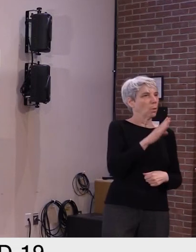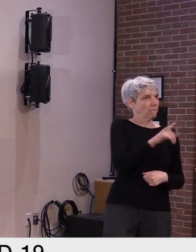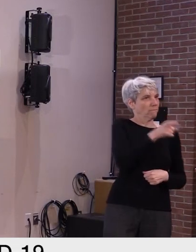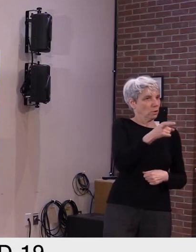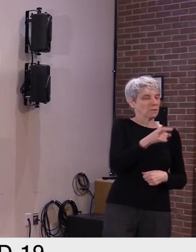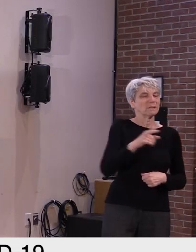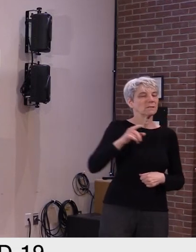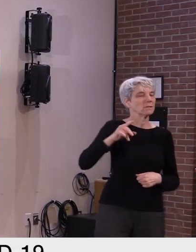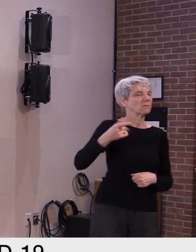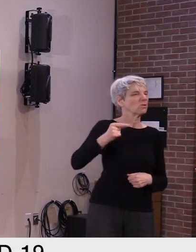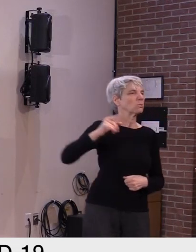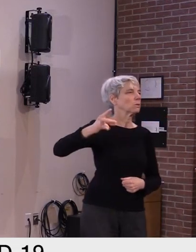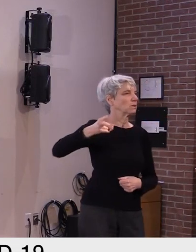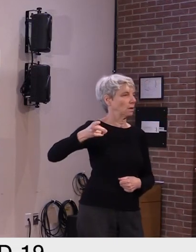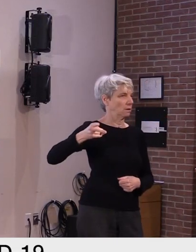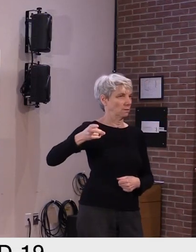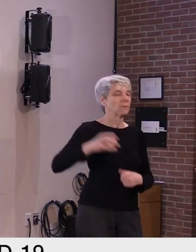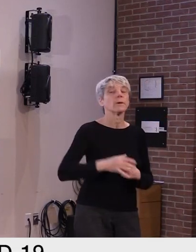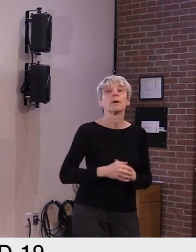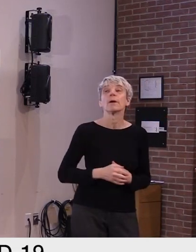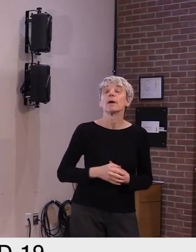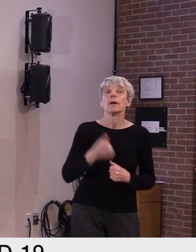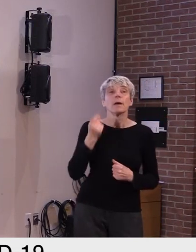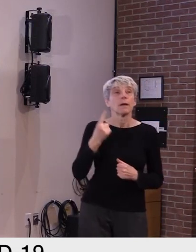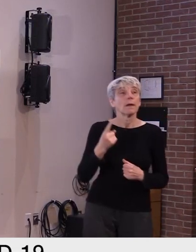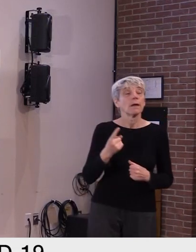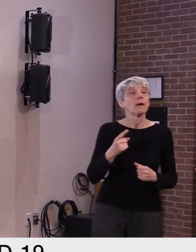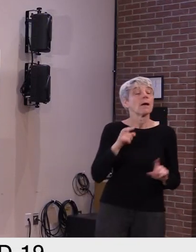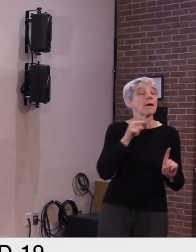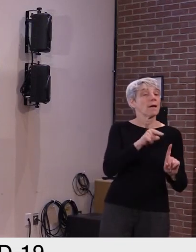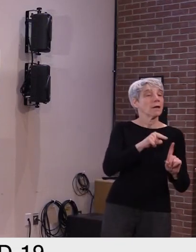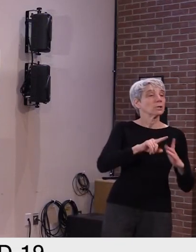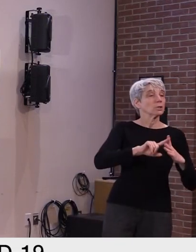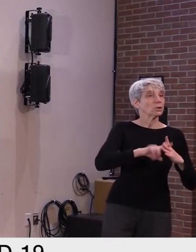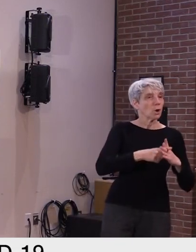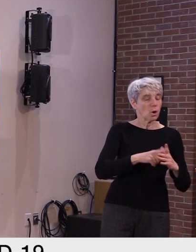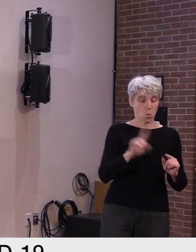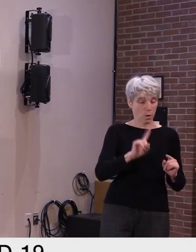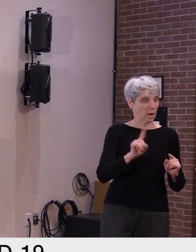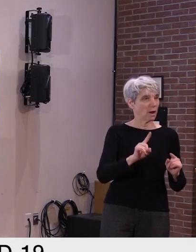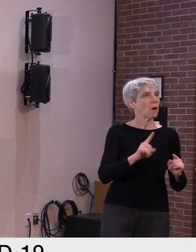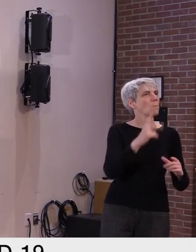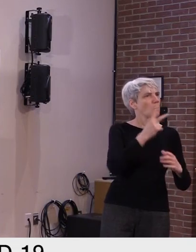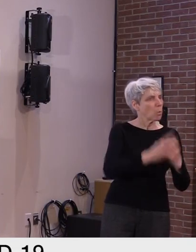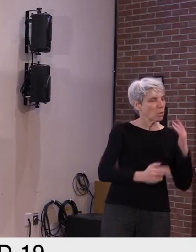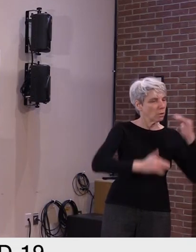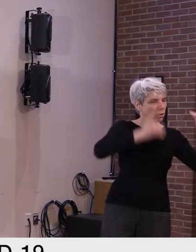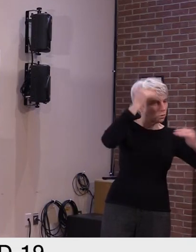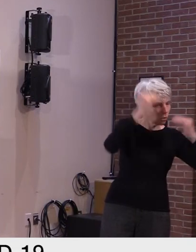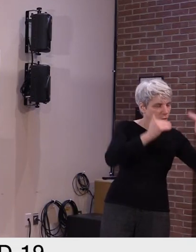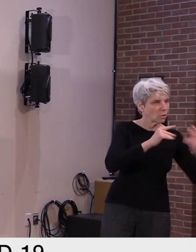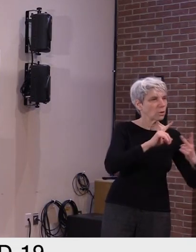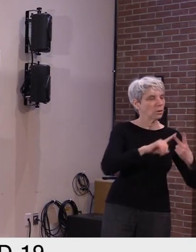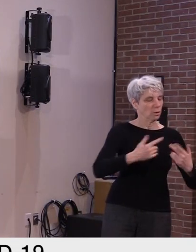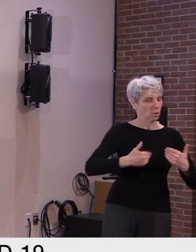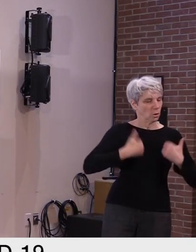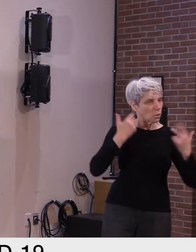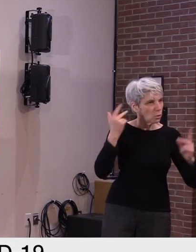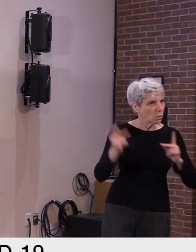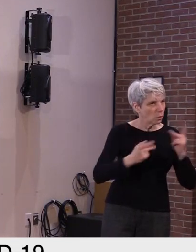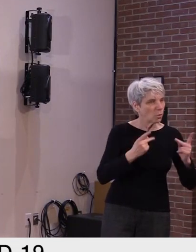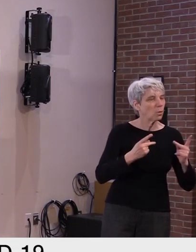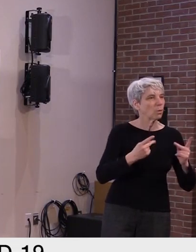cases, of course, were originally associated with an adult and youth hockey league and broomball